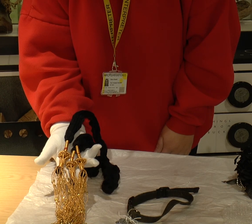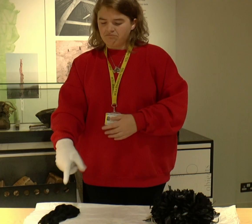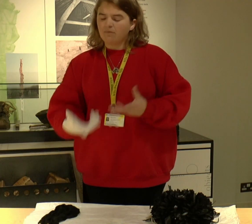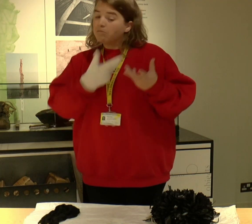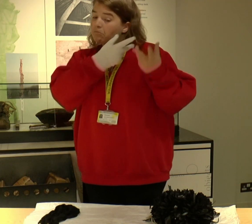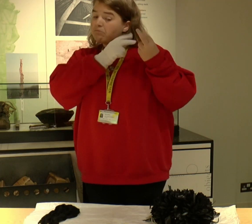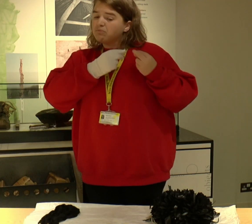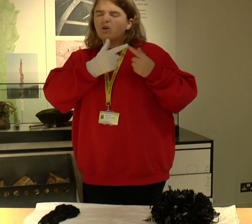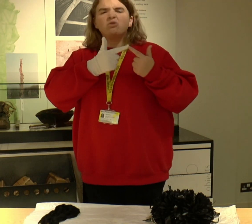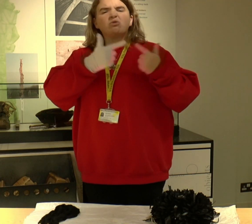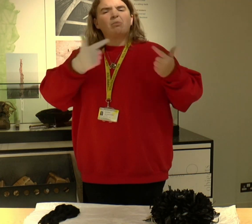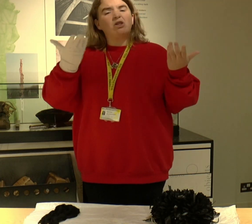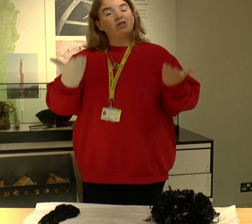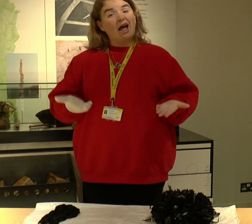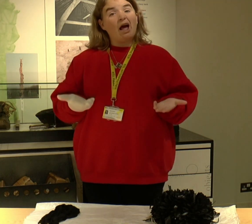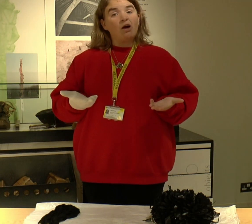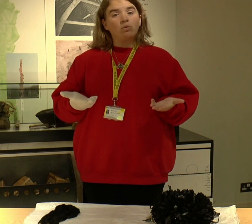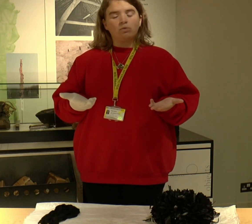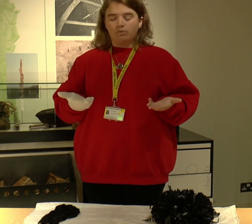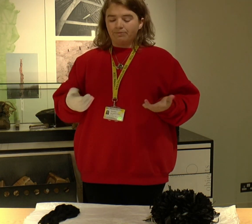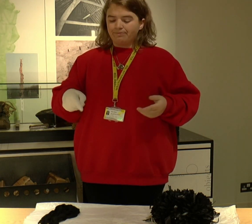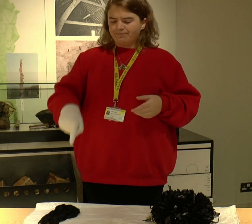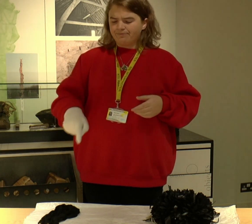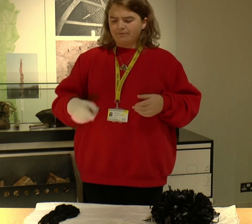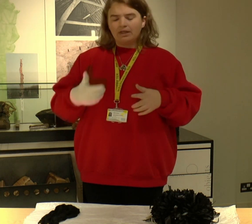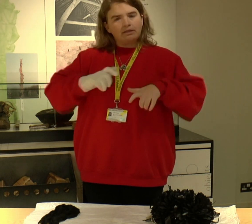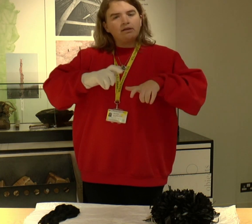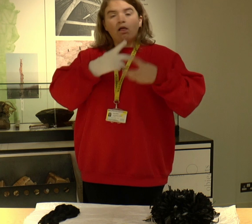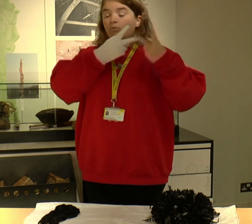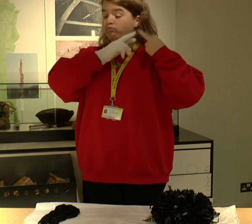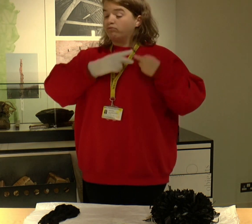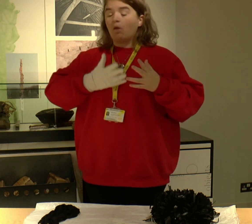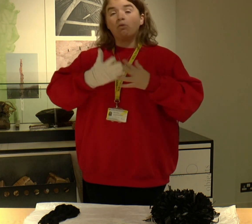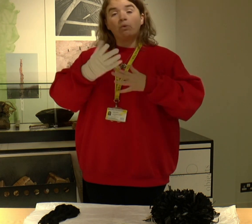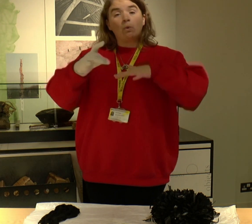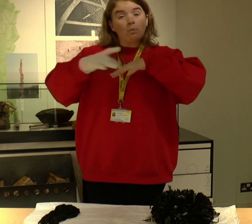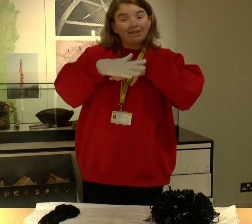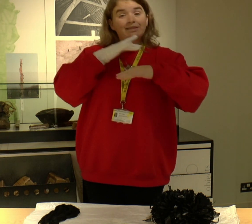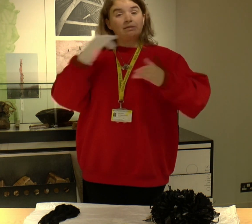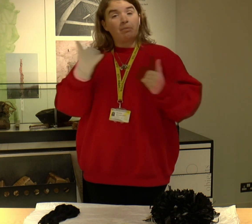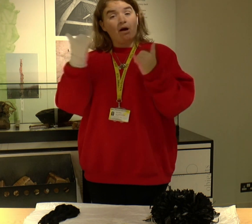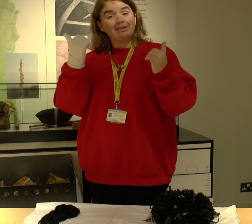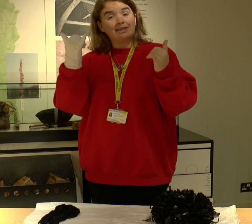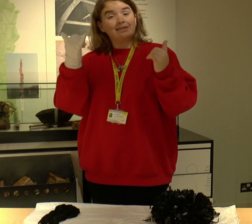The pranda isn't used too much now. You can still plait it into your hair through weddings and parties.